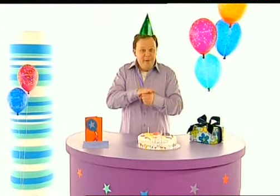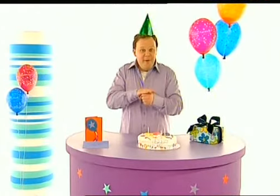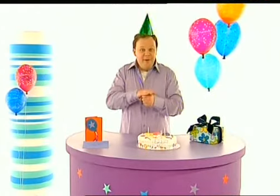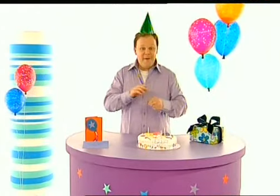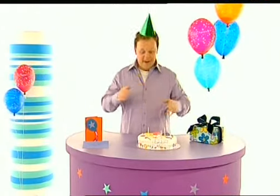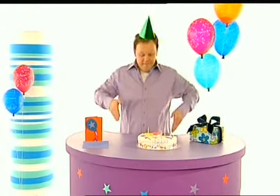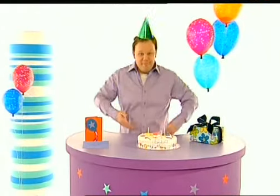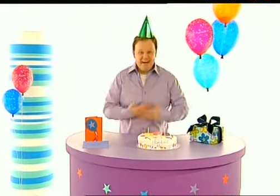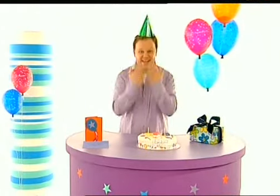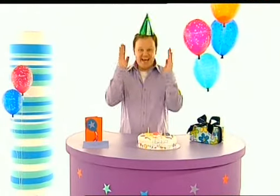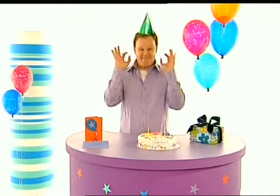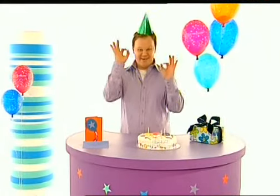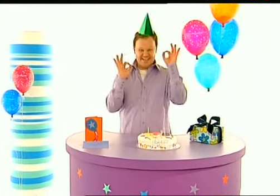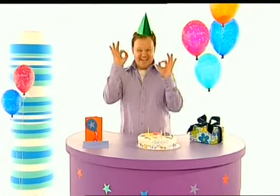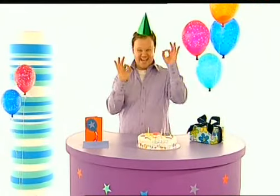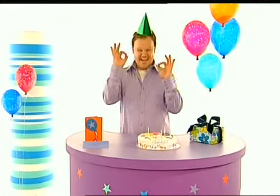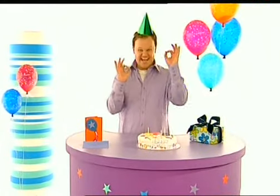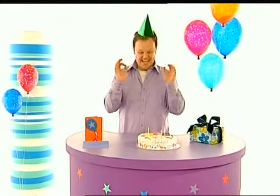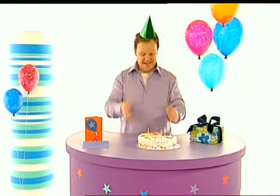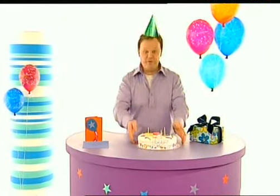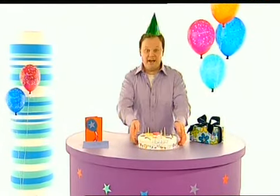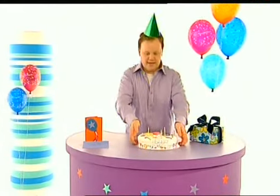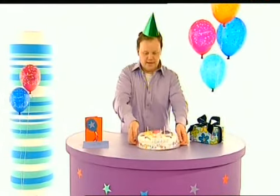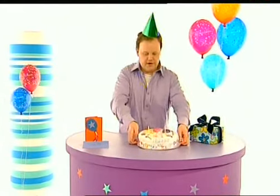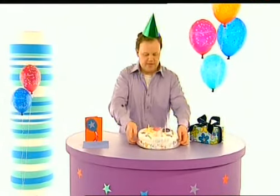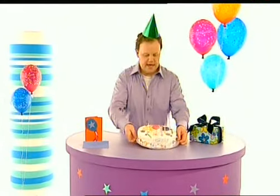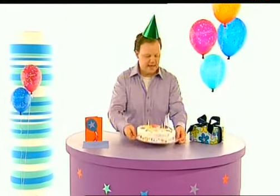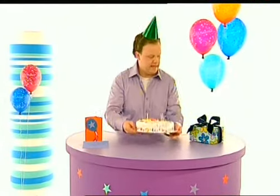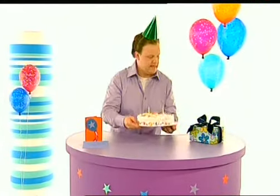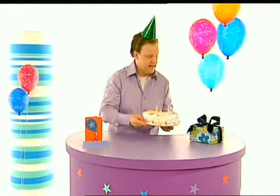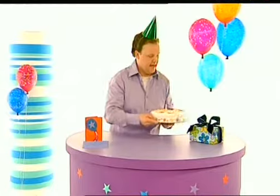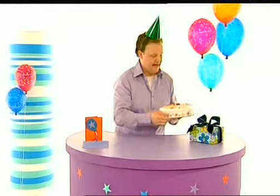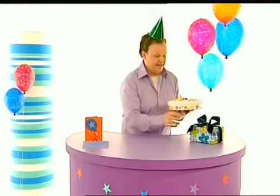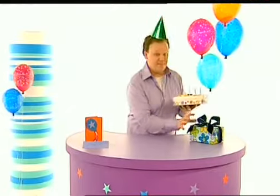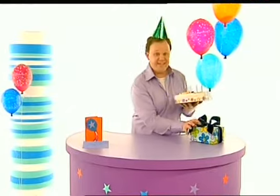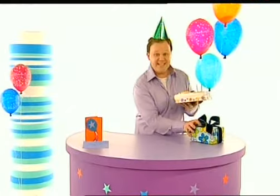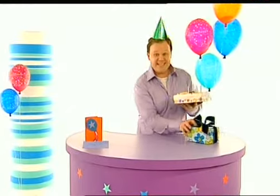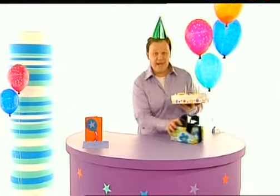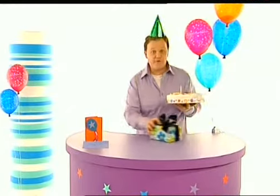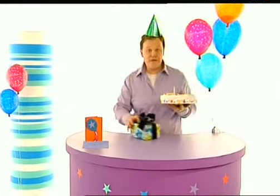more birthday party. Right, I'll grab the cake and the present and off we go.